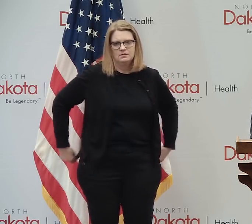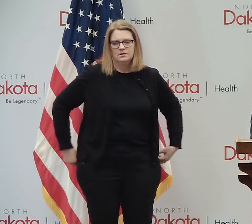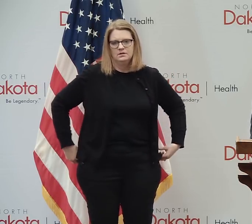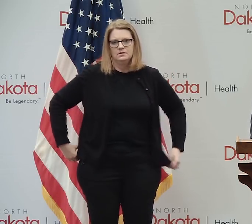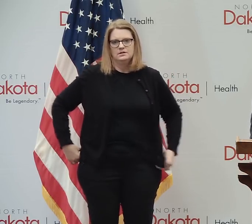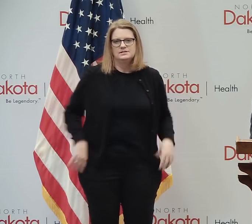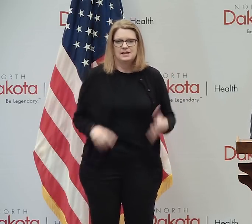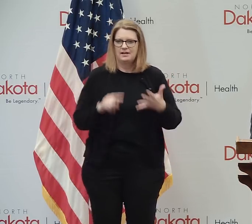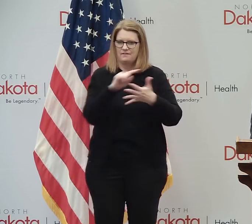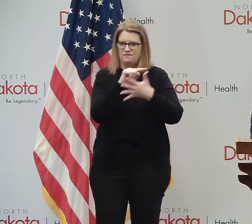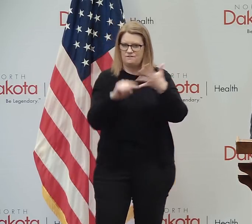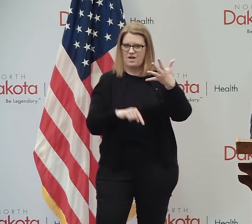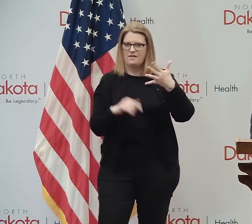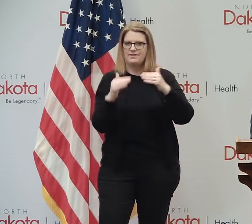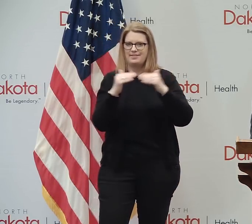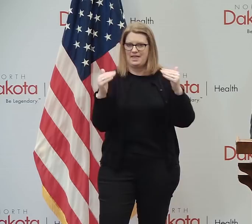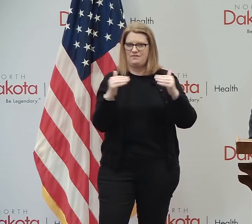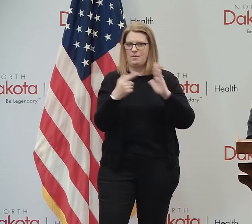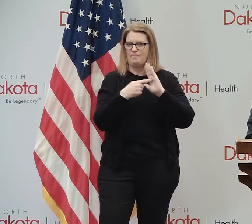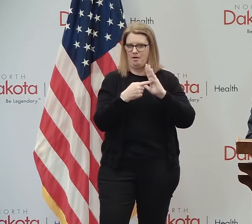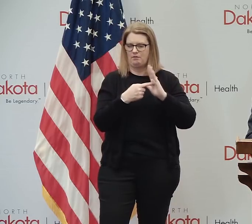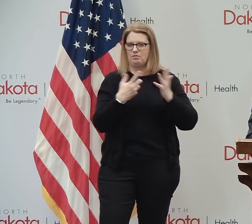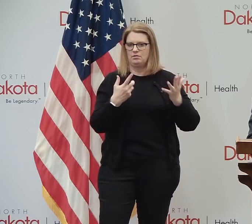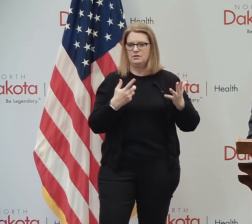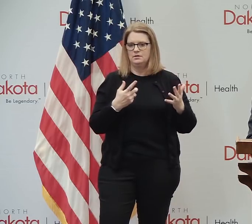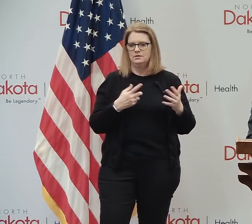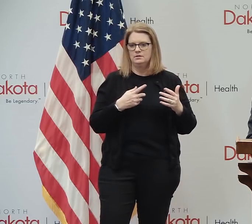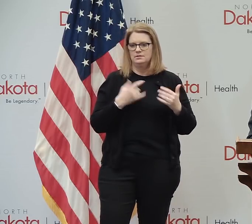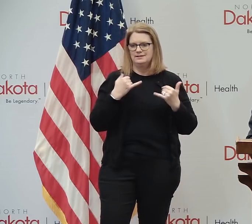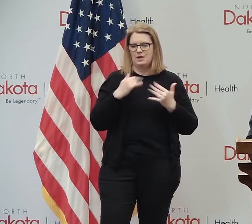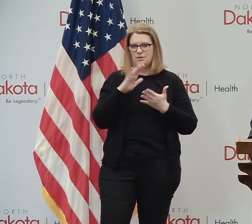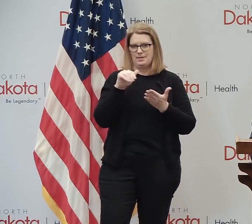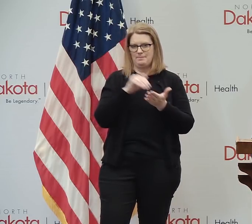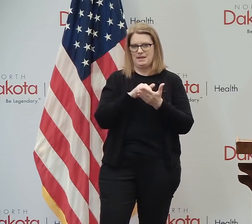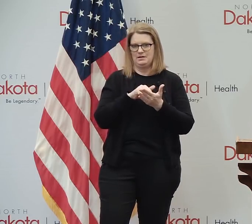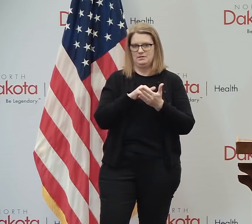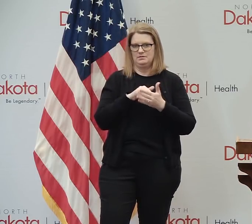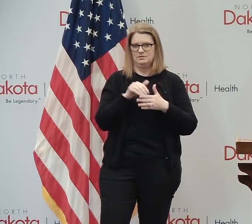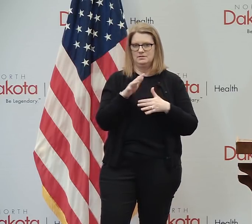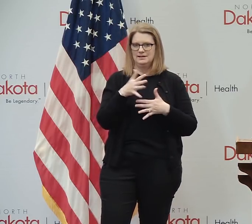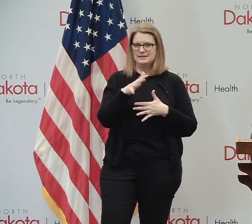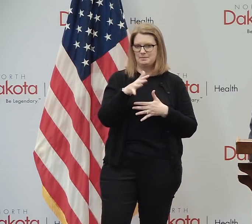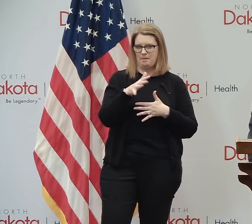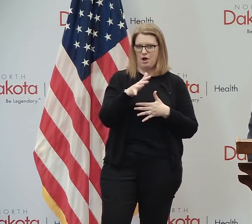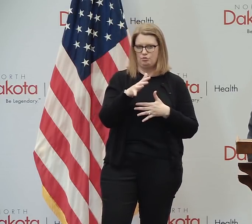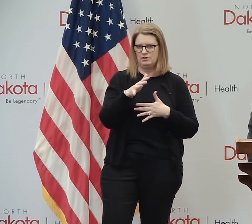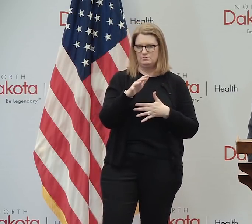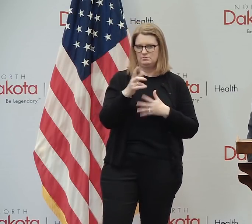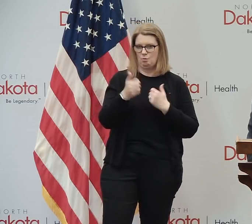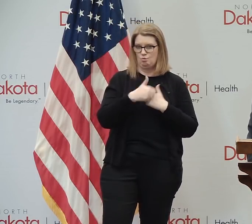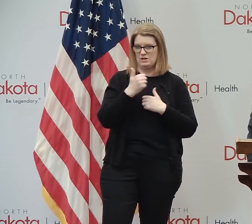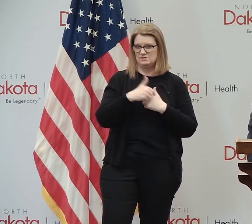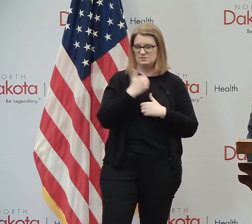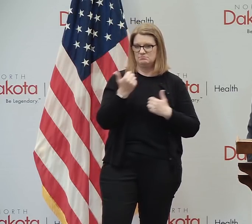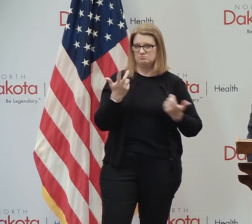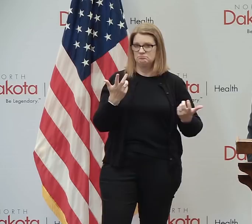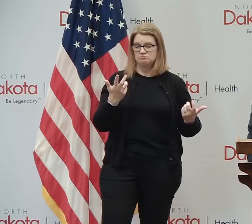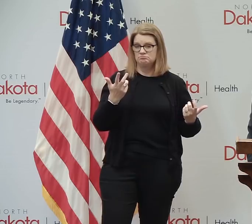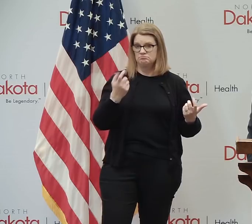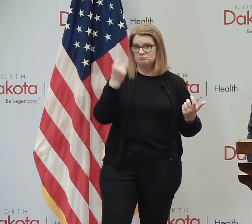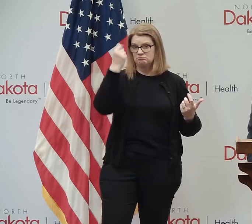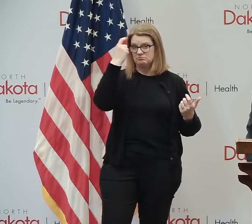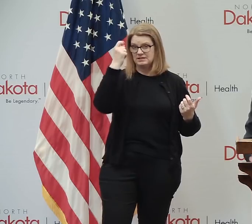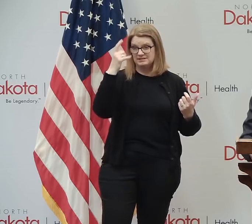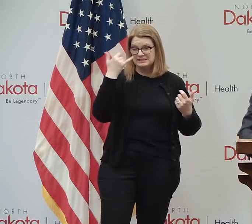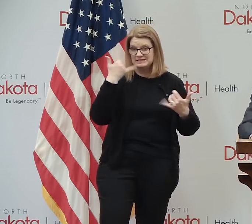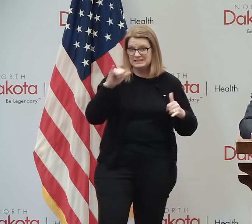five-level model. But in the five-level model, we're in the middle category, which is moderate risk, which means that we have to still be